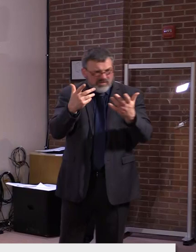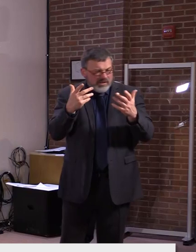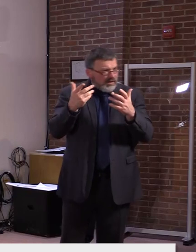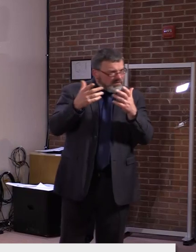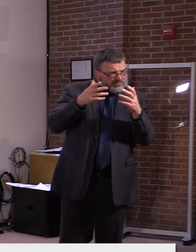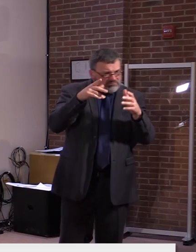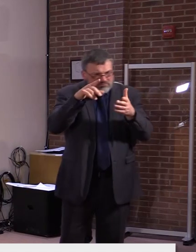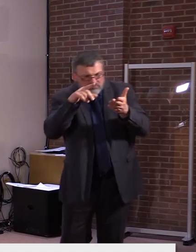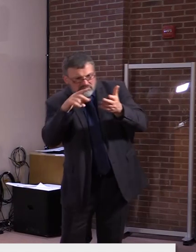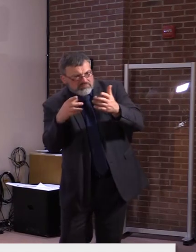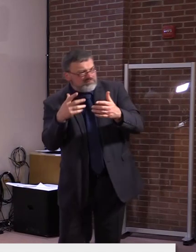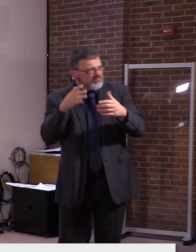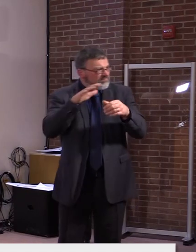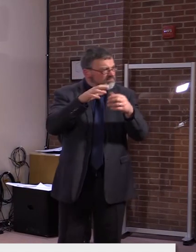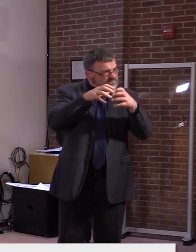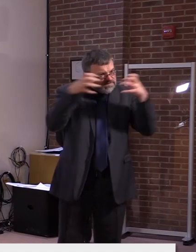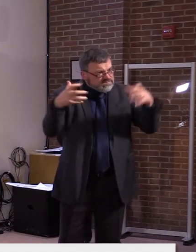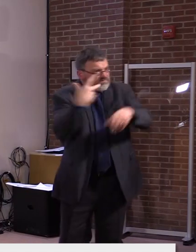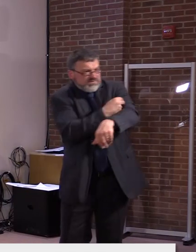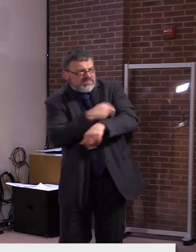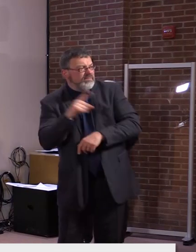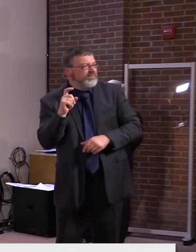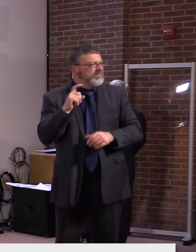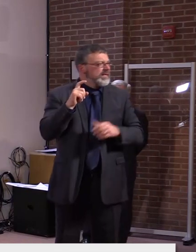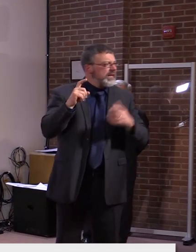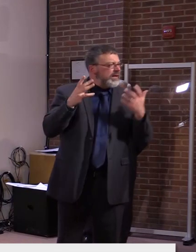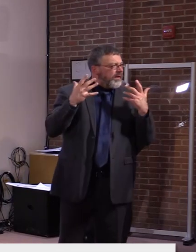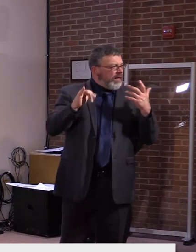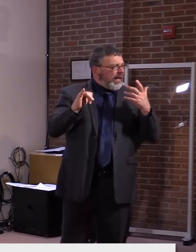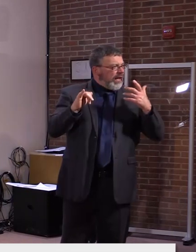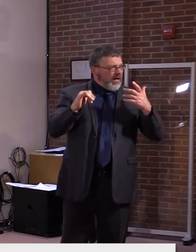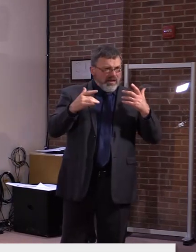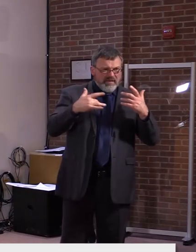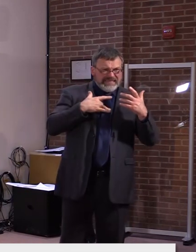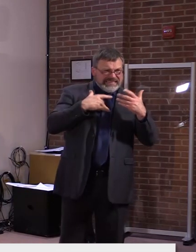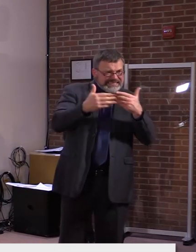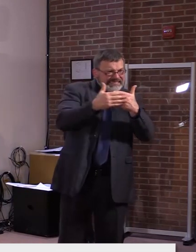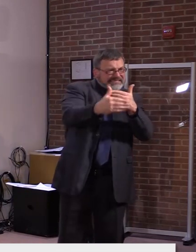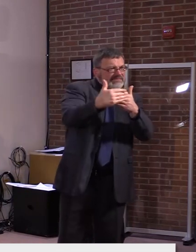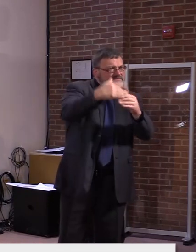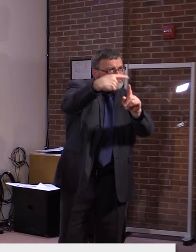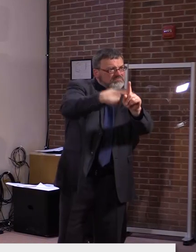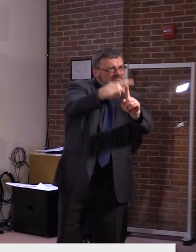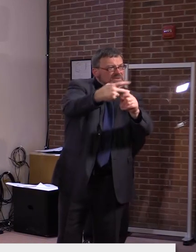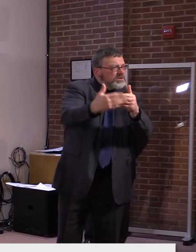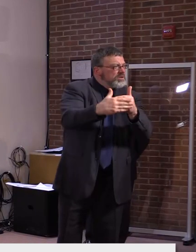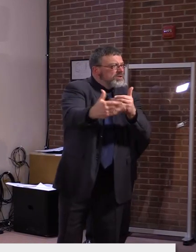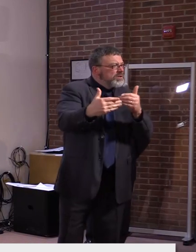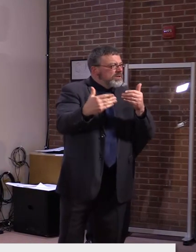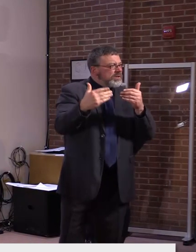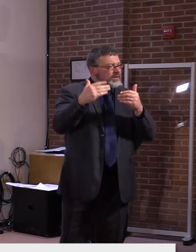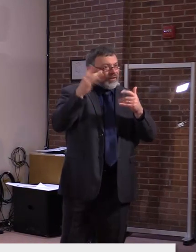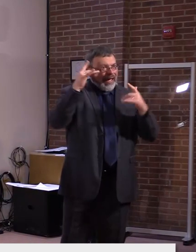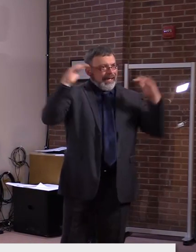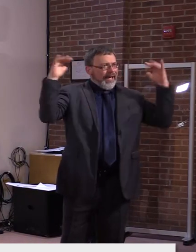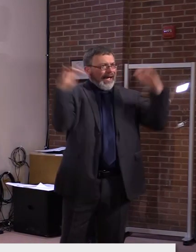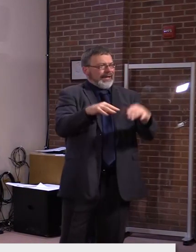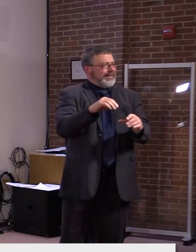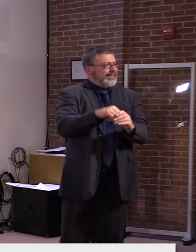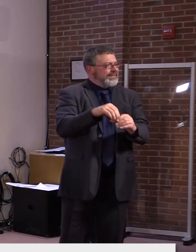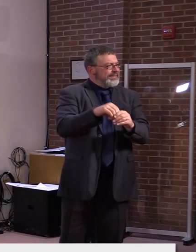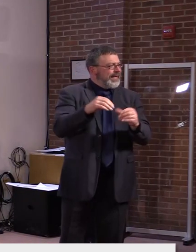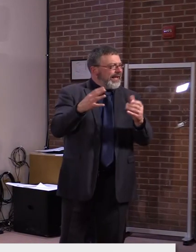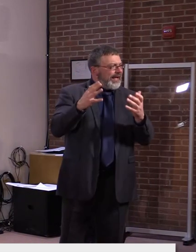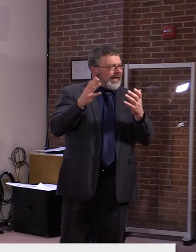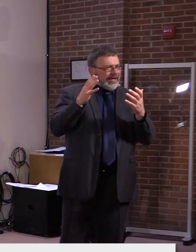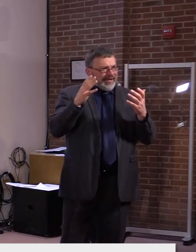booster. So how important do you view that over the next few months? I know as we sort of talk about people going inside more and the benefits of boosters, do you have a